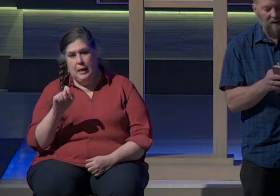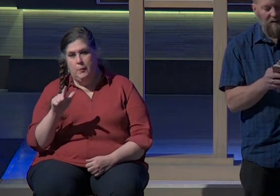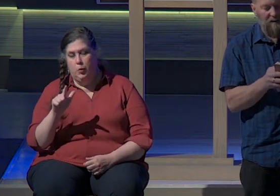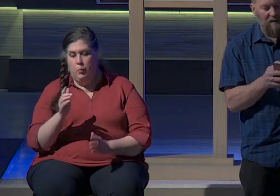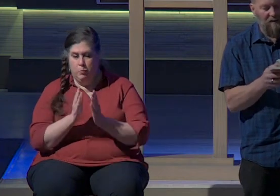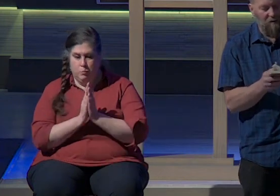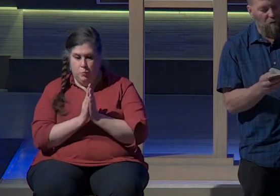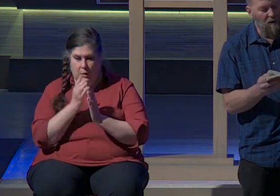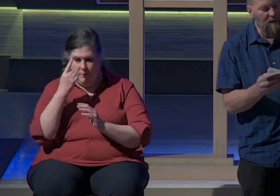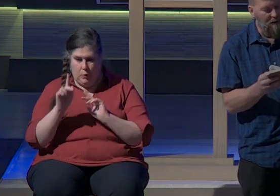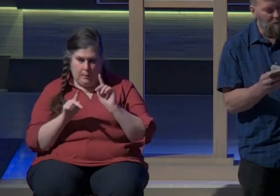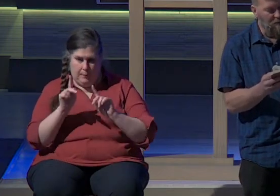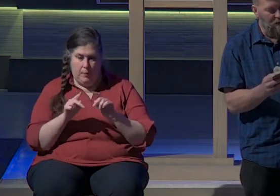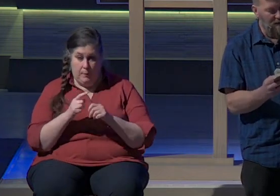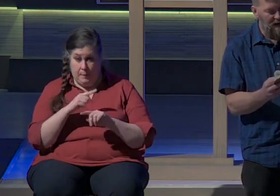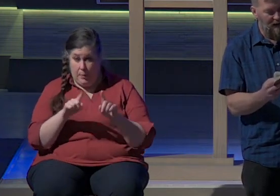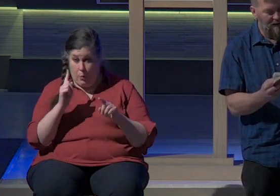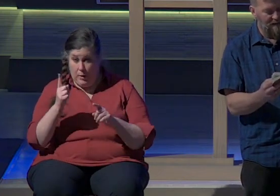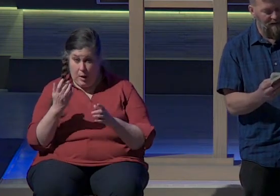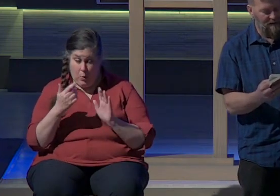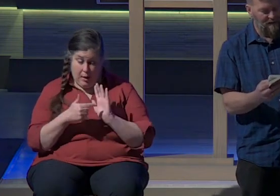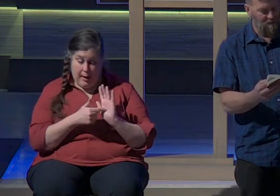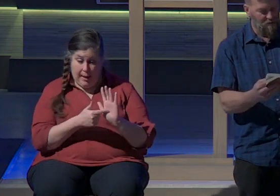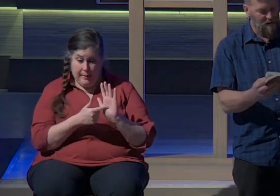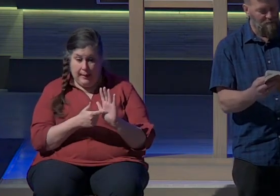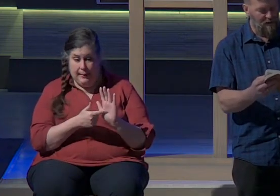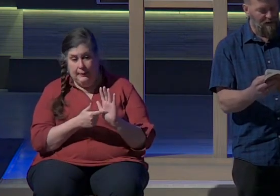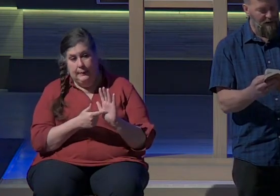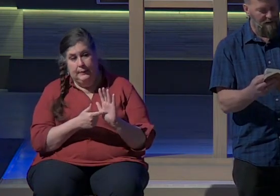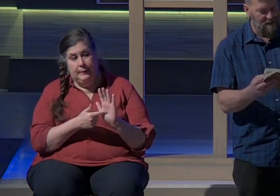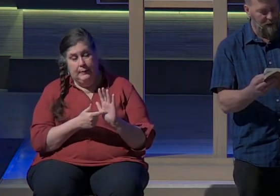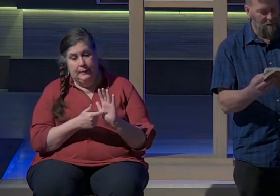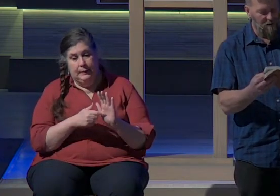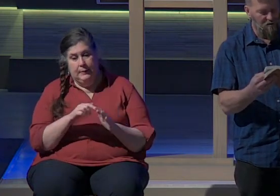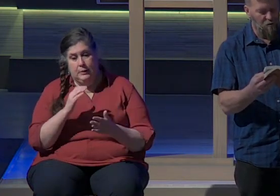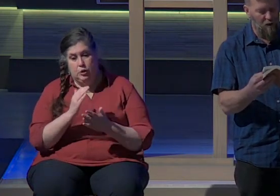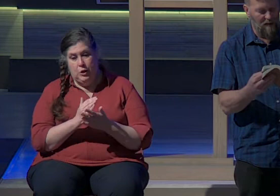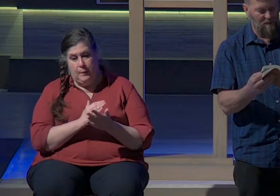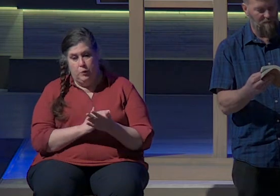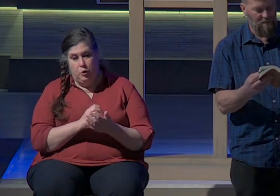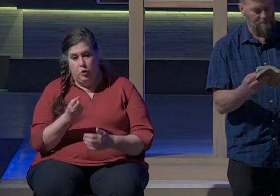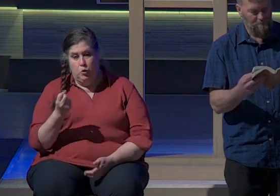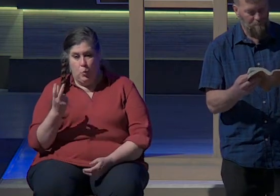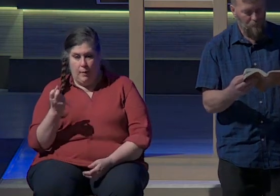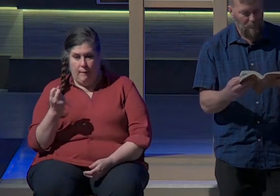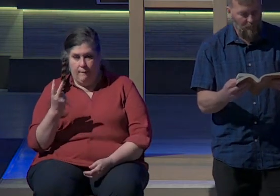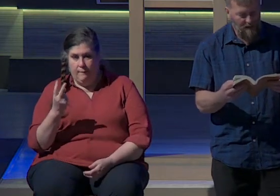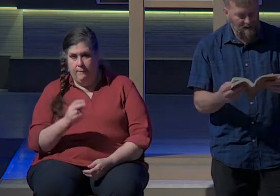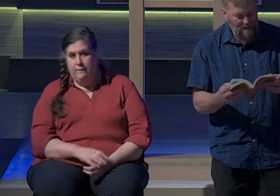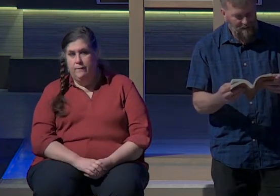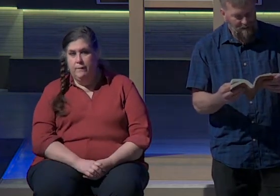but the one that I really want to highlight is going to be in chapter 12.